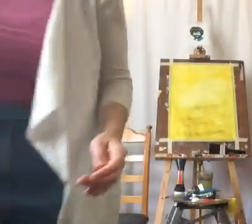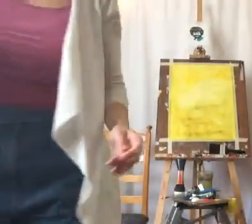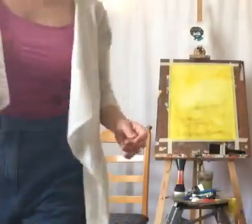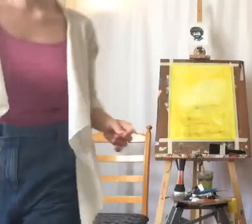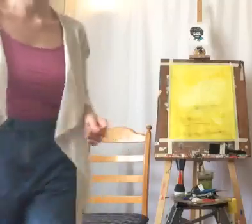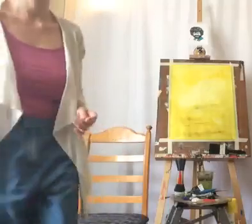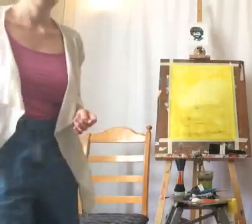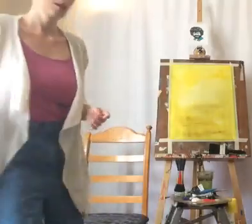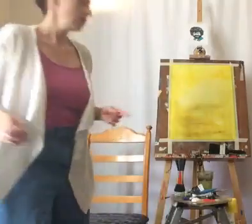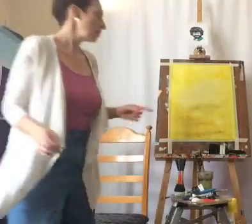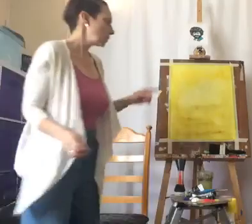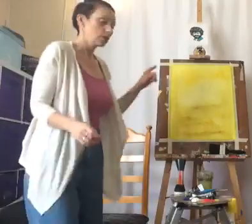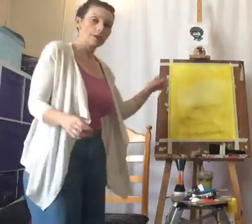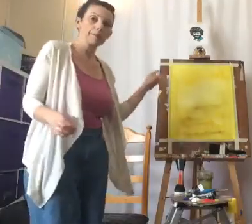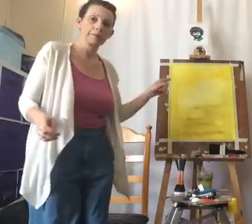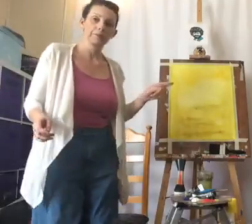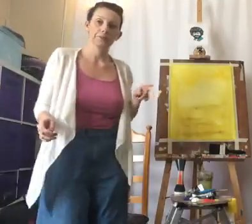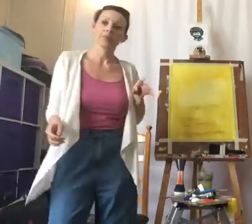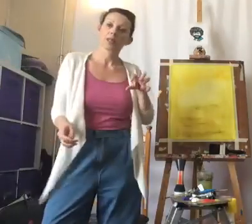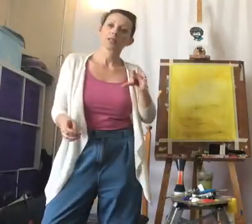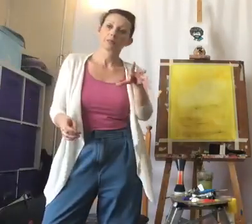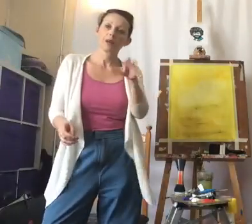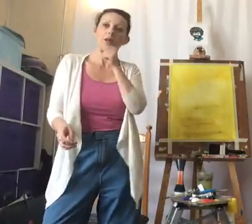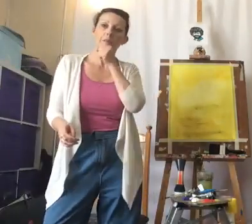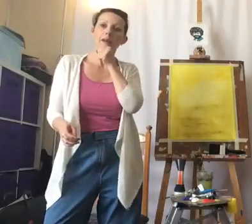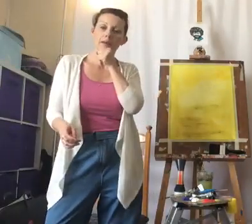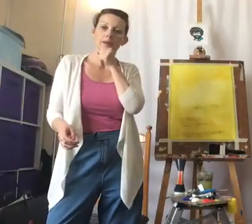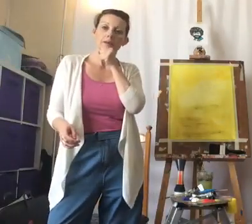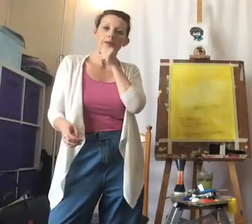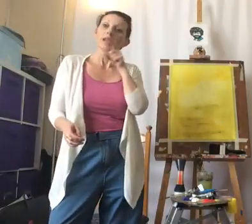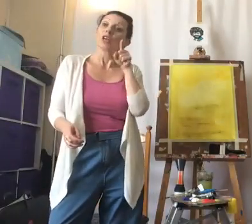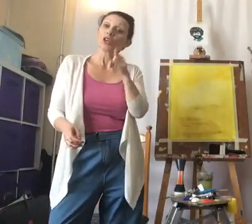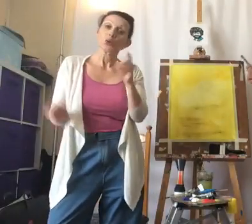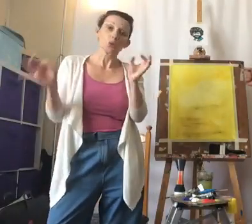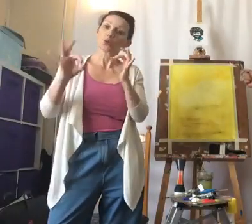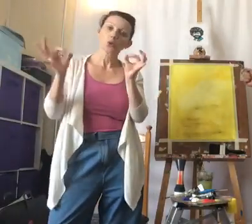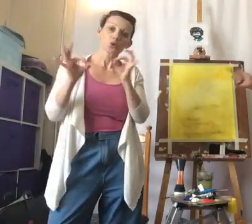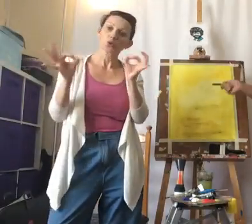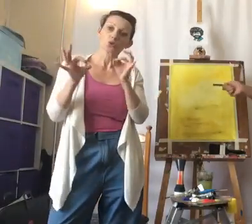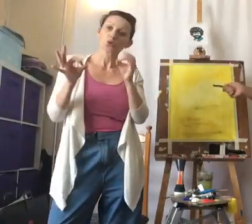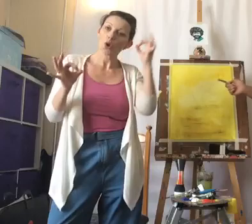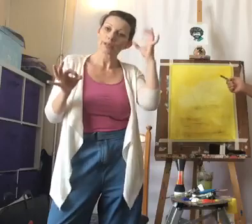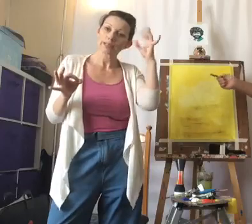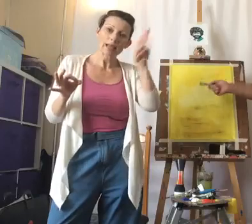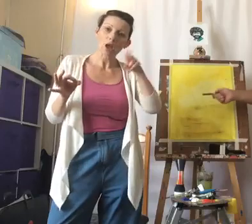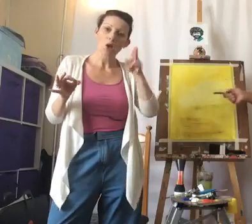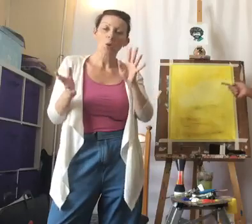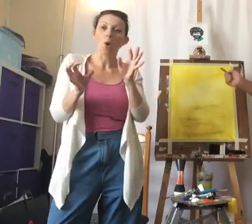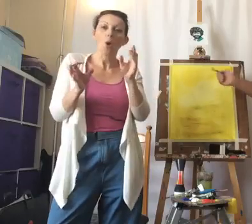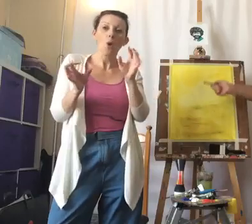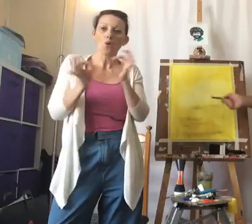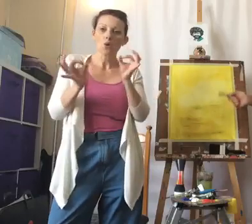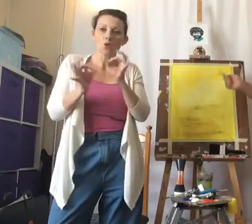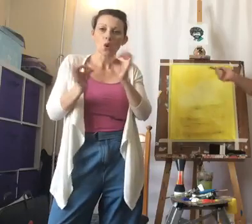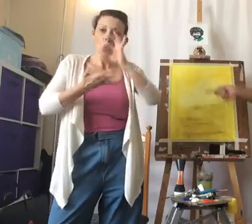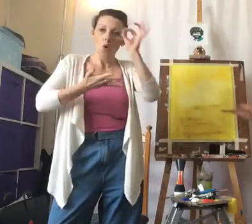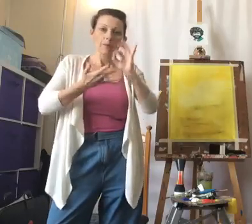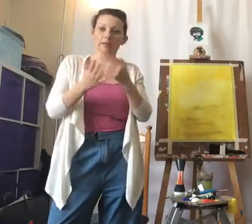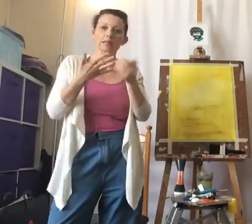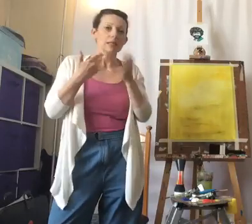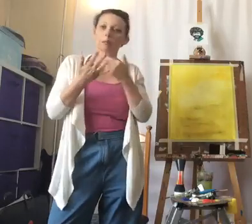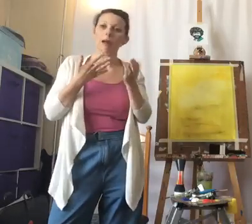But if you haven't done one, it's quite easy. You can follow me now if I just do